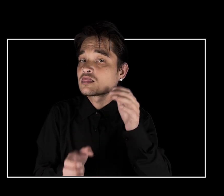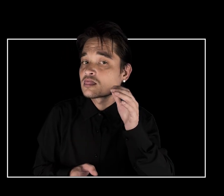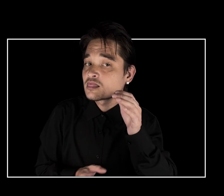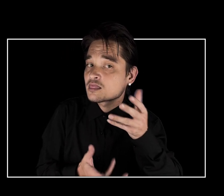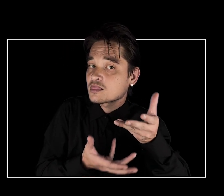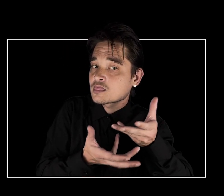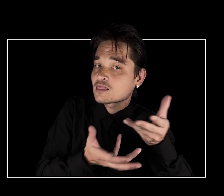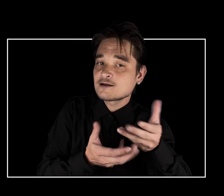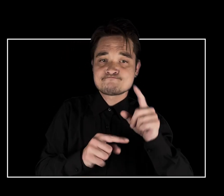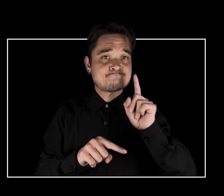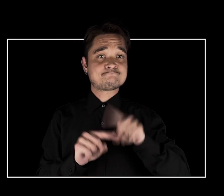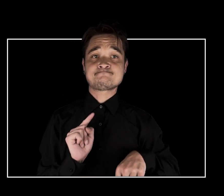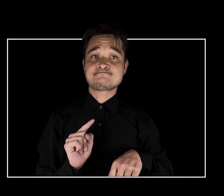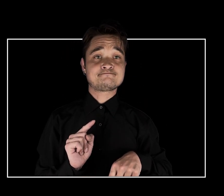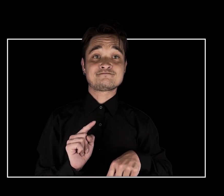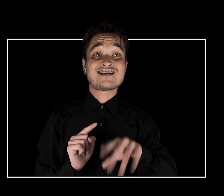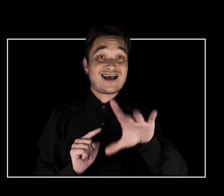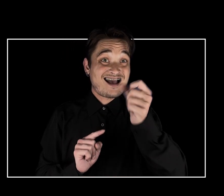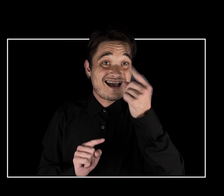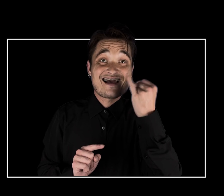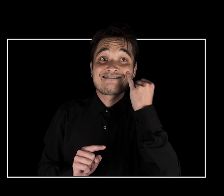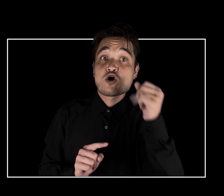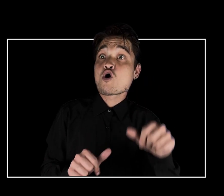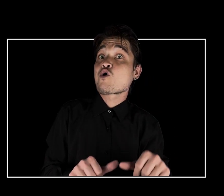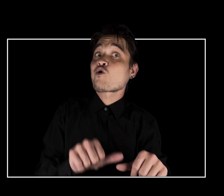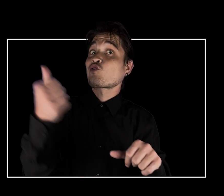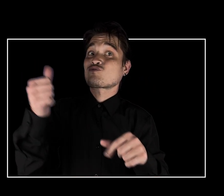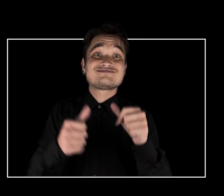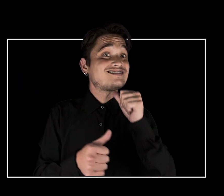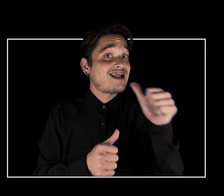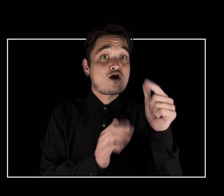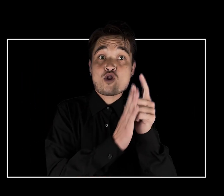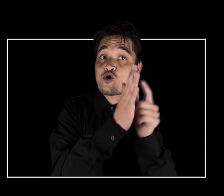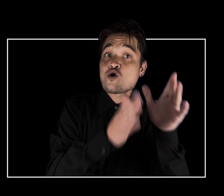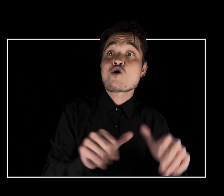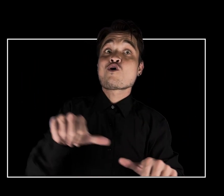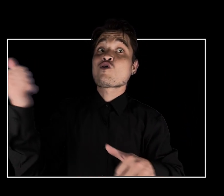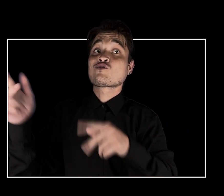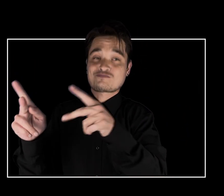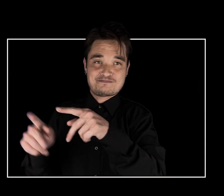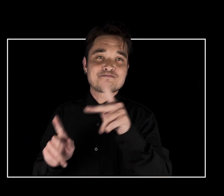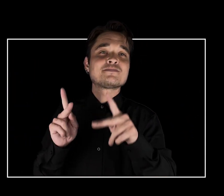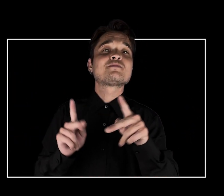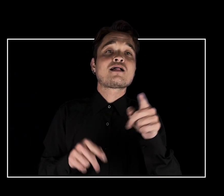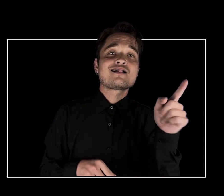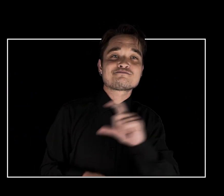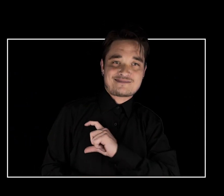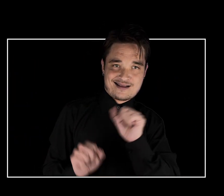They can and often will listen in on calls you make to anyone else.